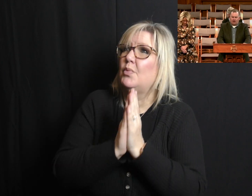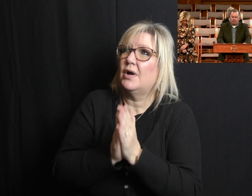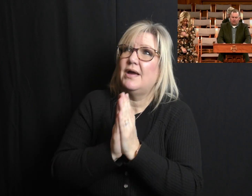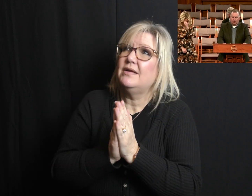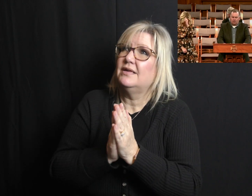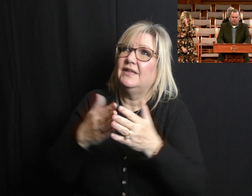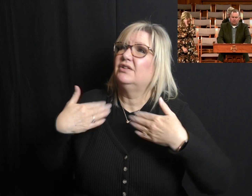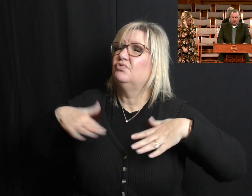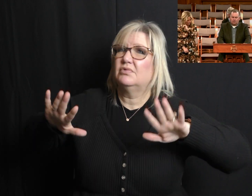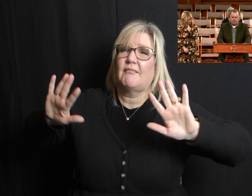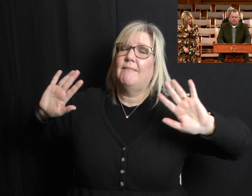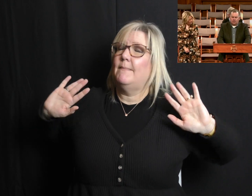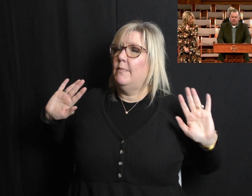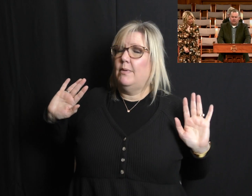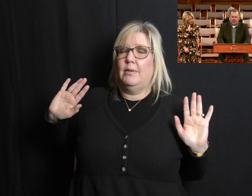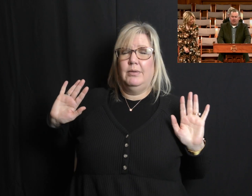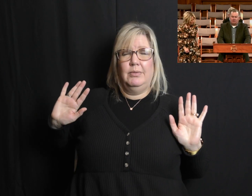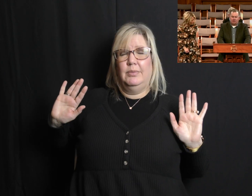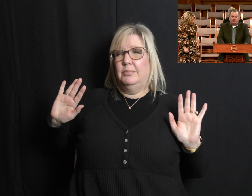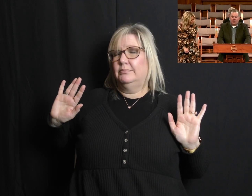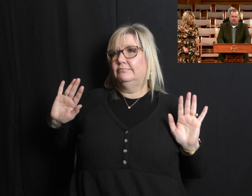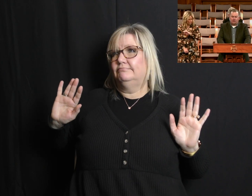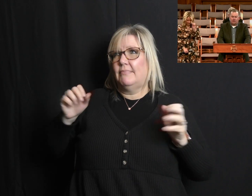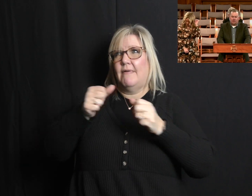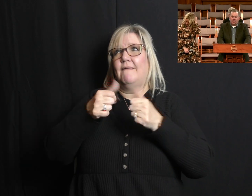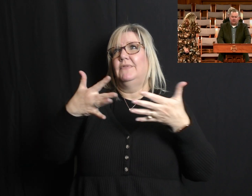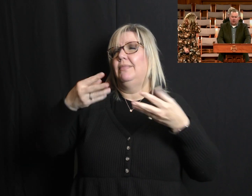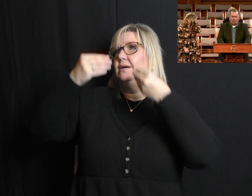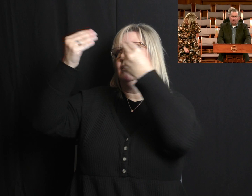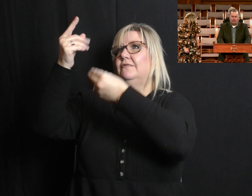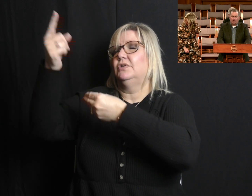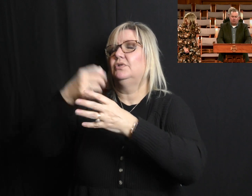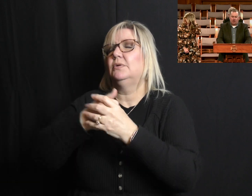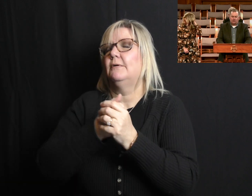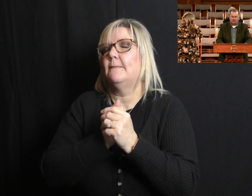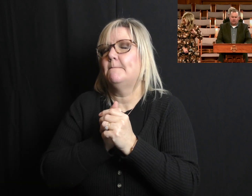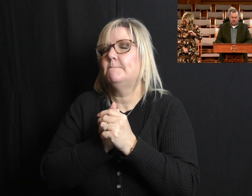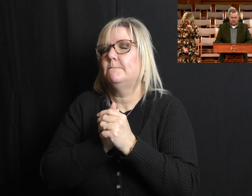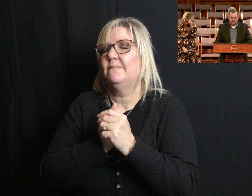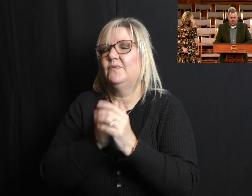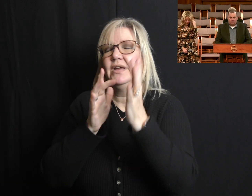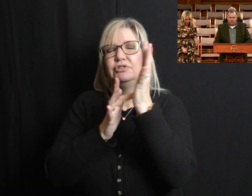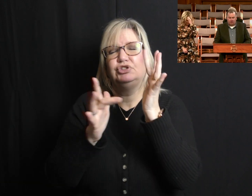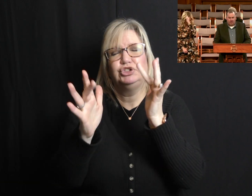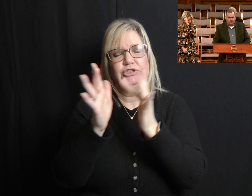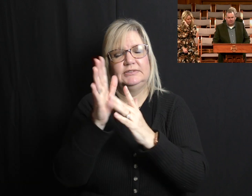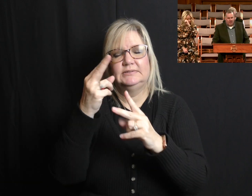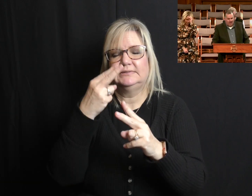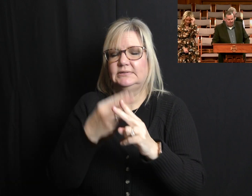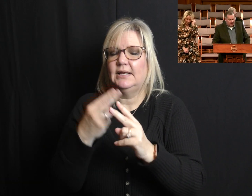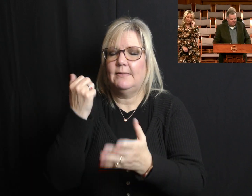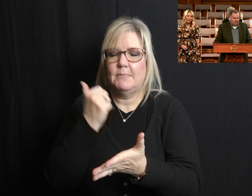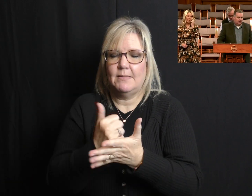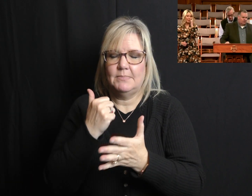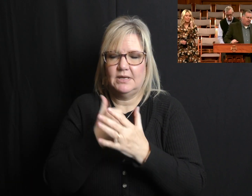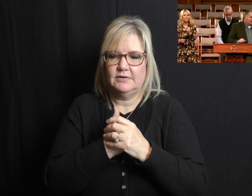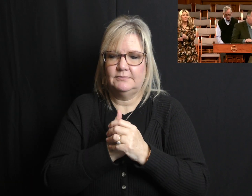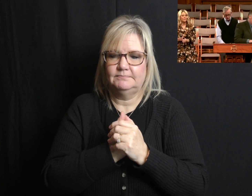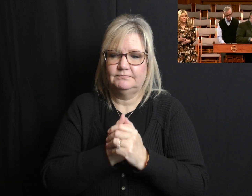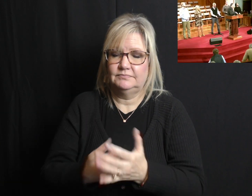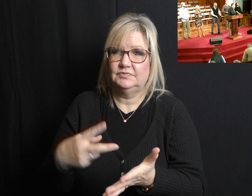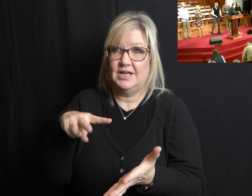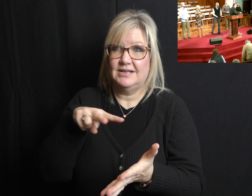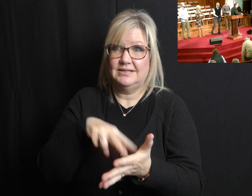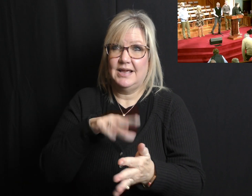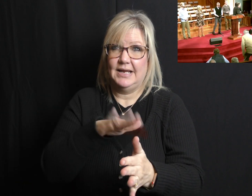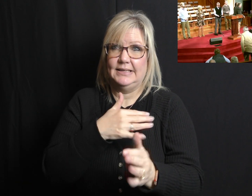start following you. Give this time to you, Father, as an offering of our praise. In Jesus' name we pray. Amen. Stand and